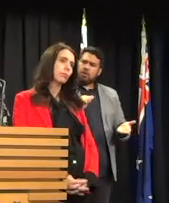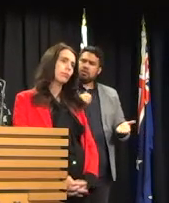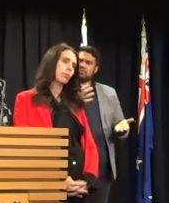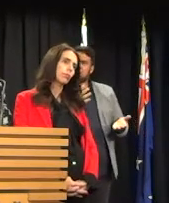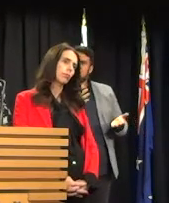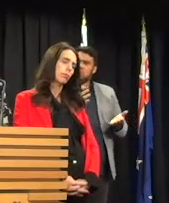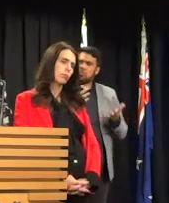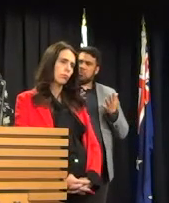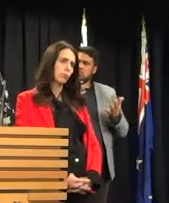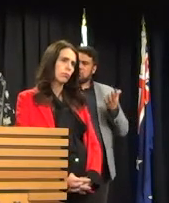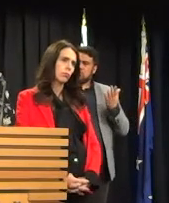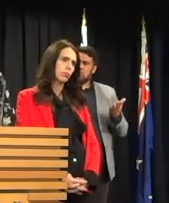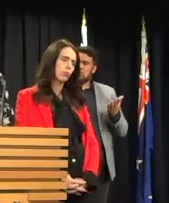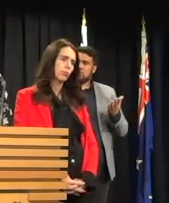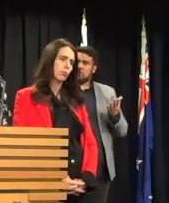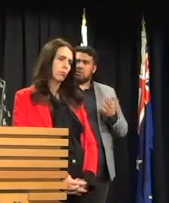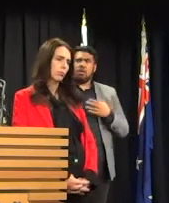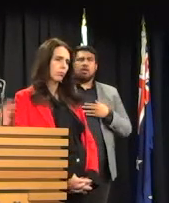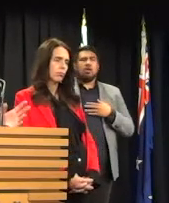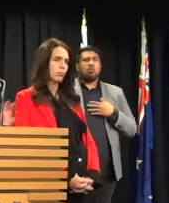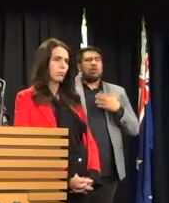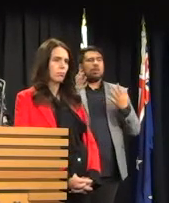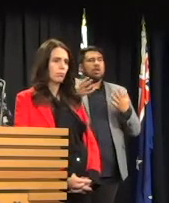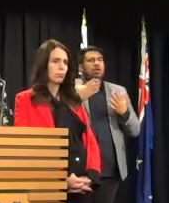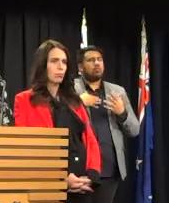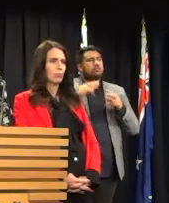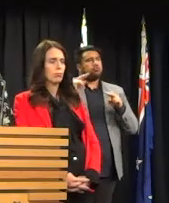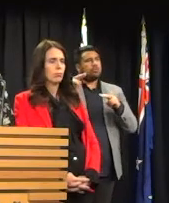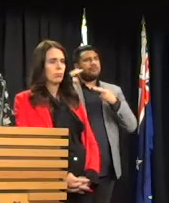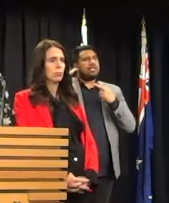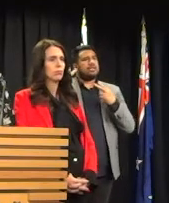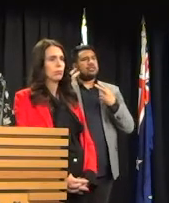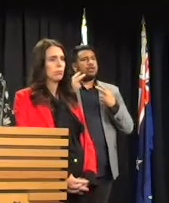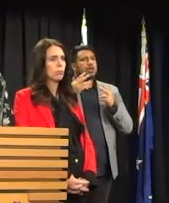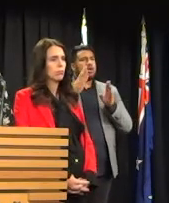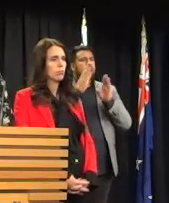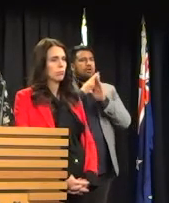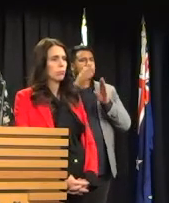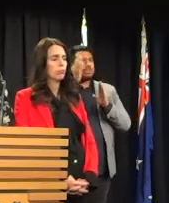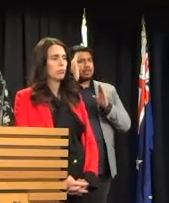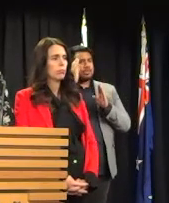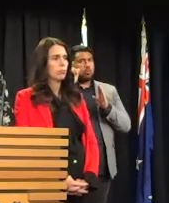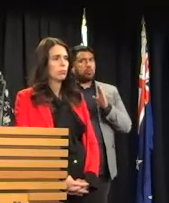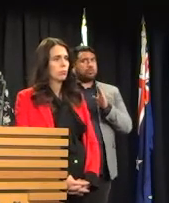those? I just want to reflect on what the Privacy Commissioner's